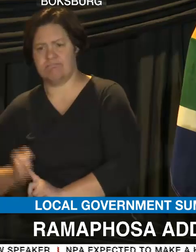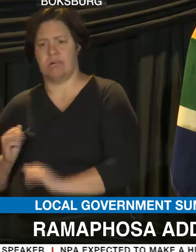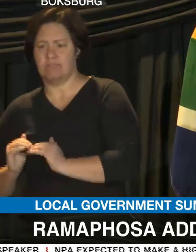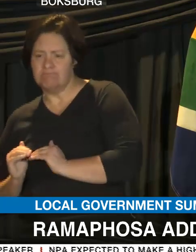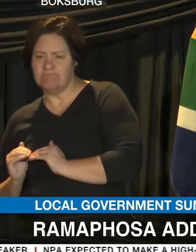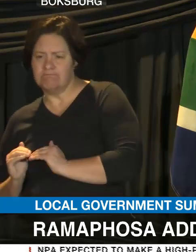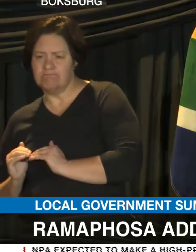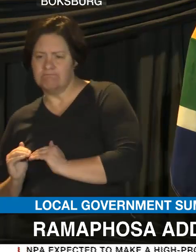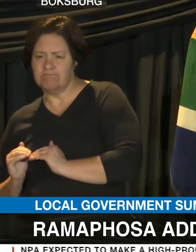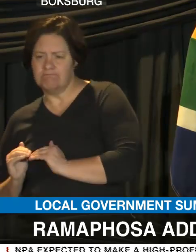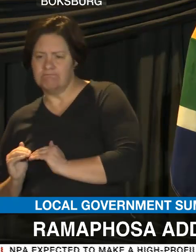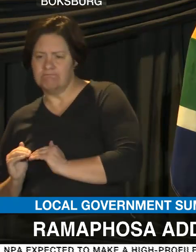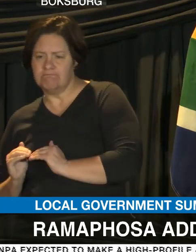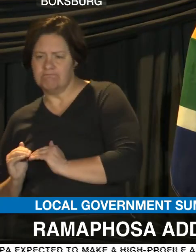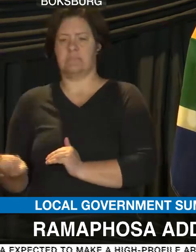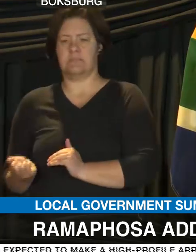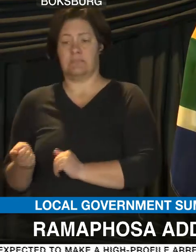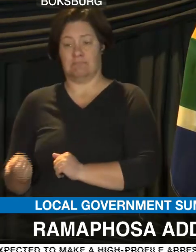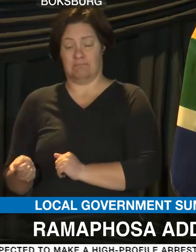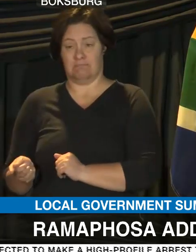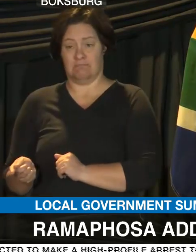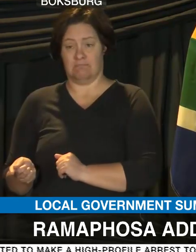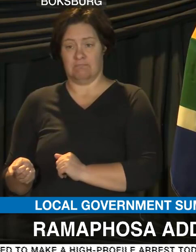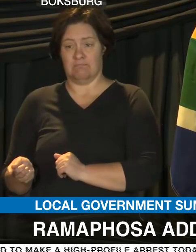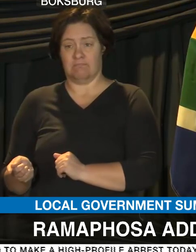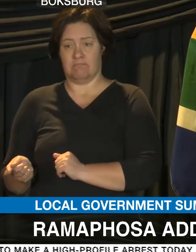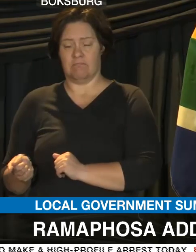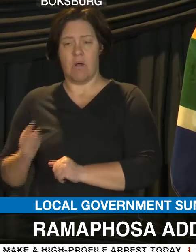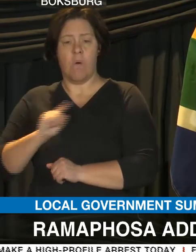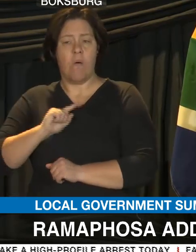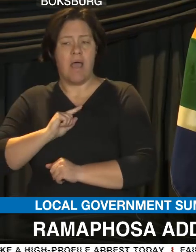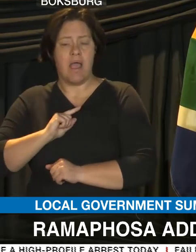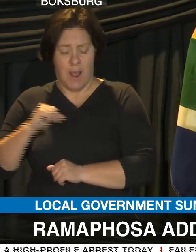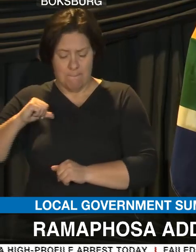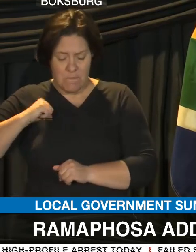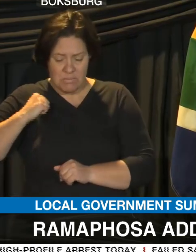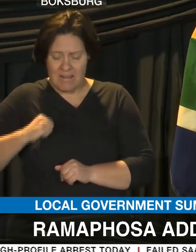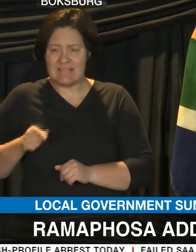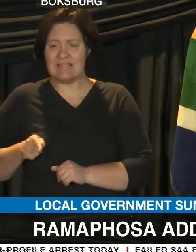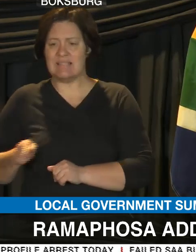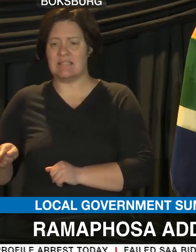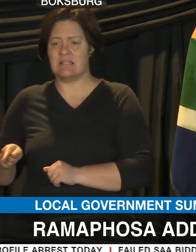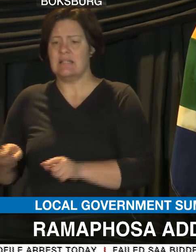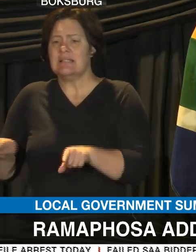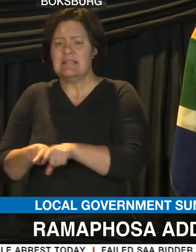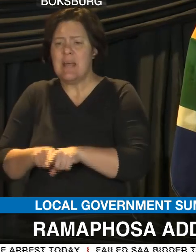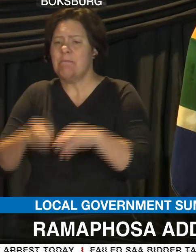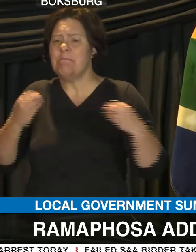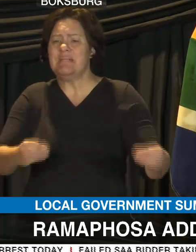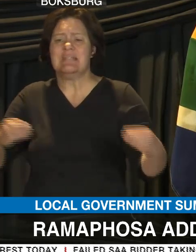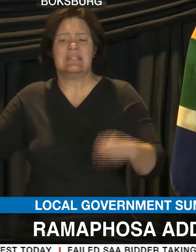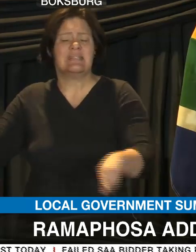increasing the revenue collection. Because in the end, municipalities are run like